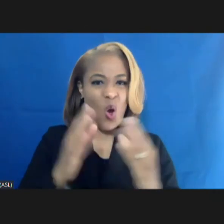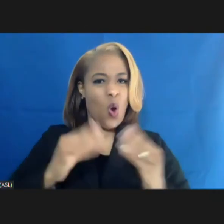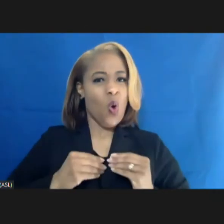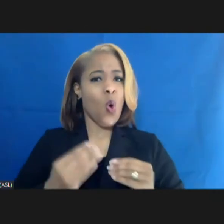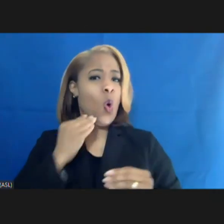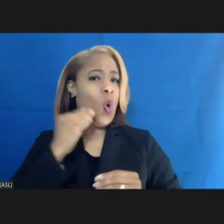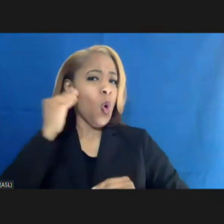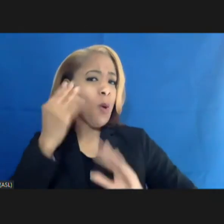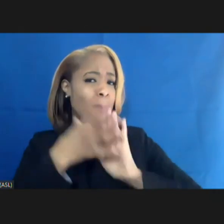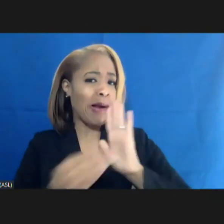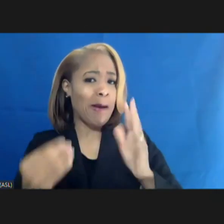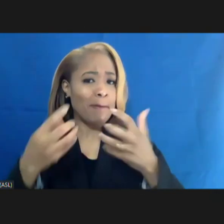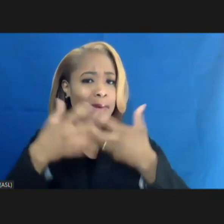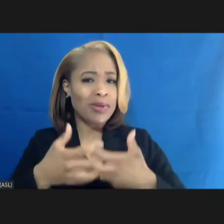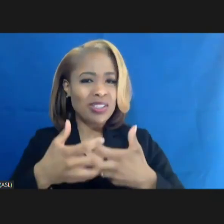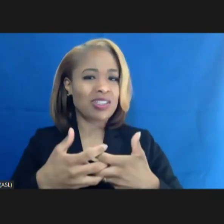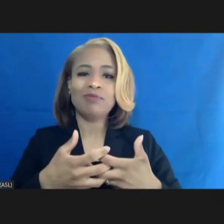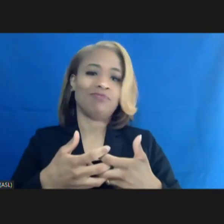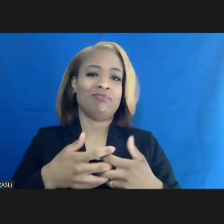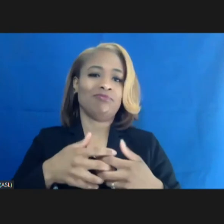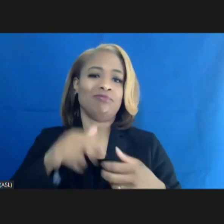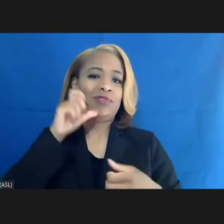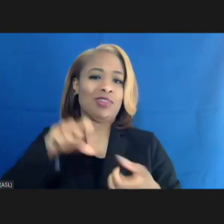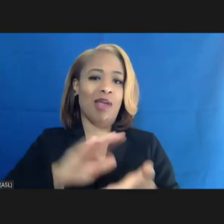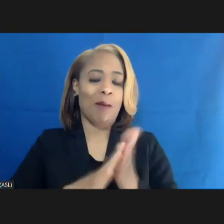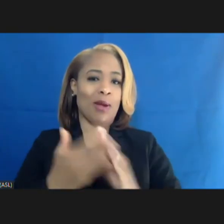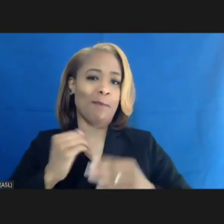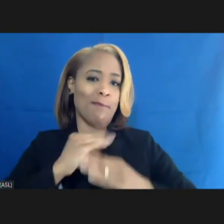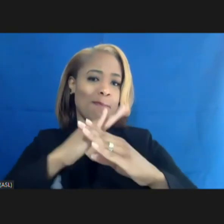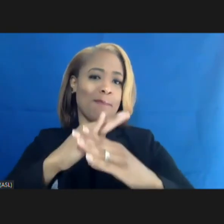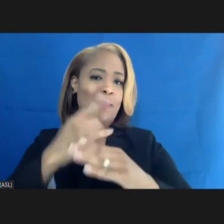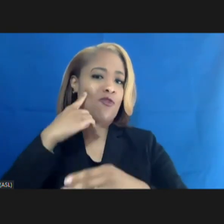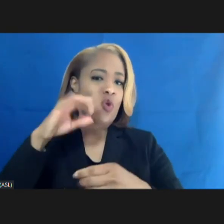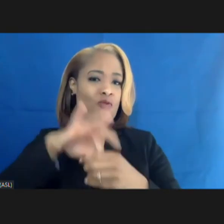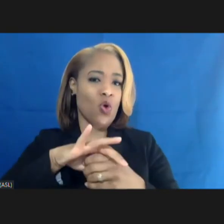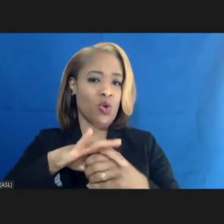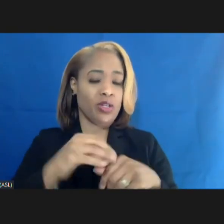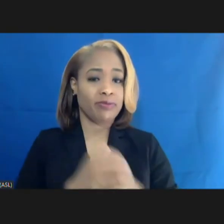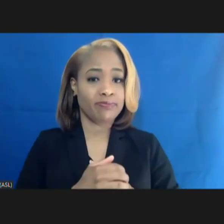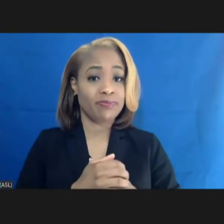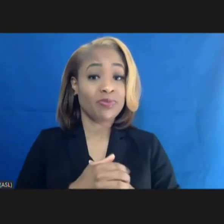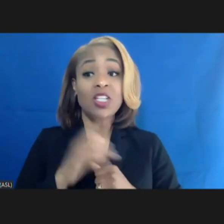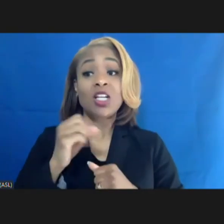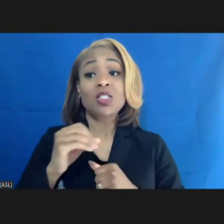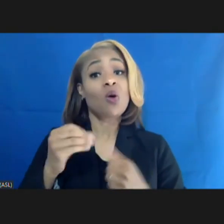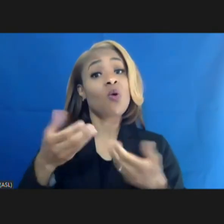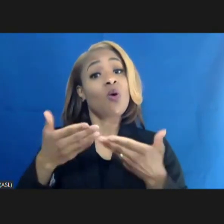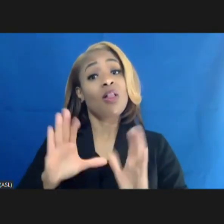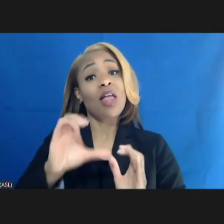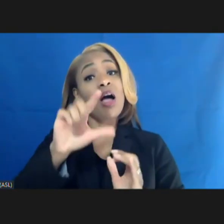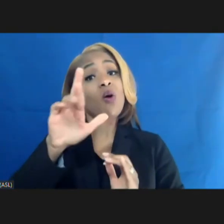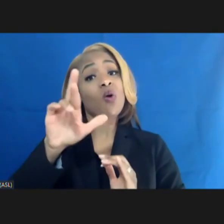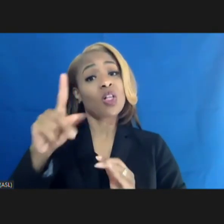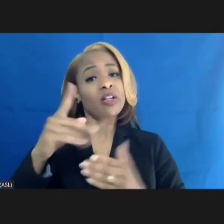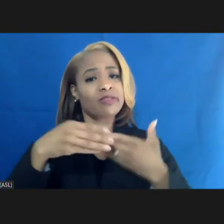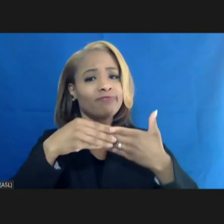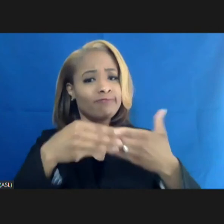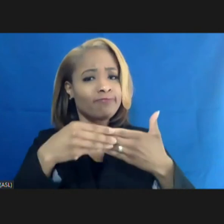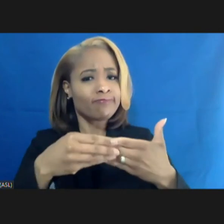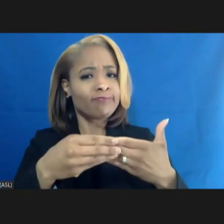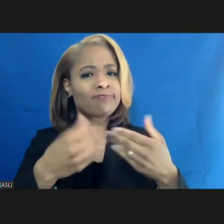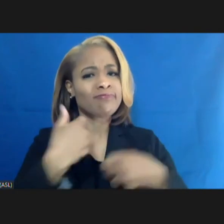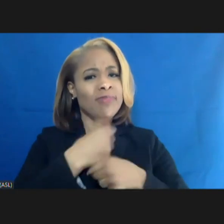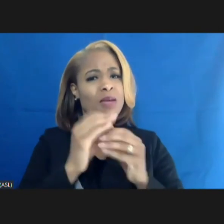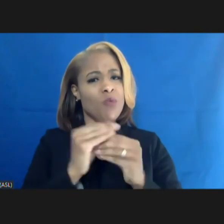a barrier to voting. A sensible reform would be to allow clerks flexibility to make it easier